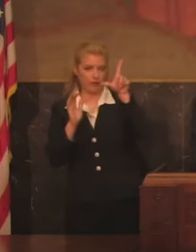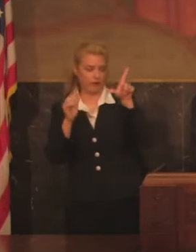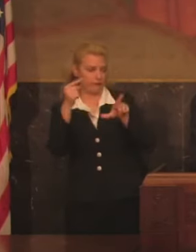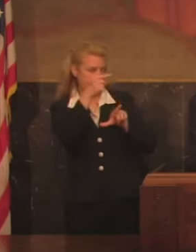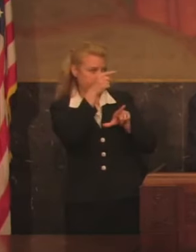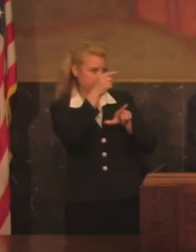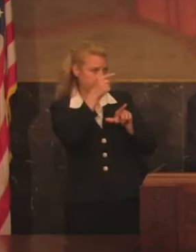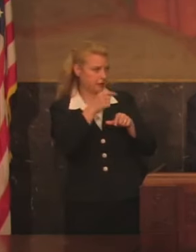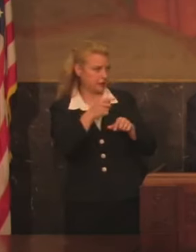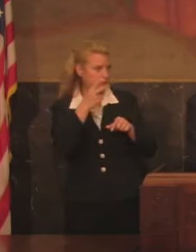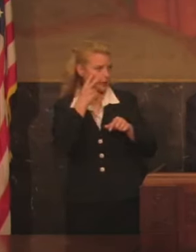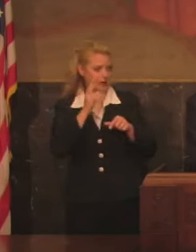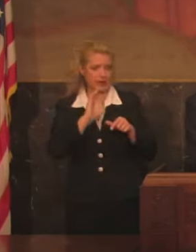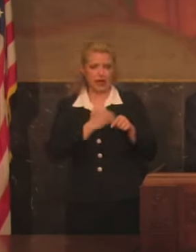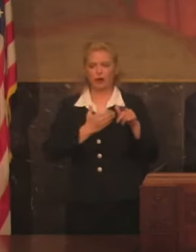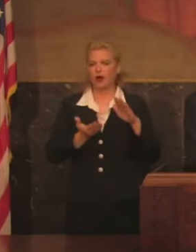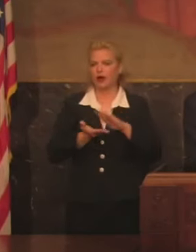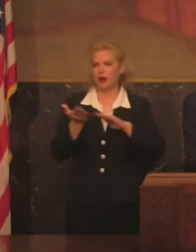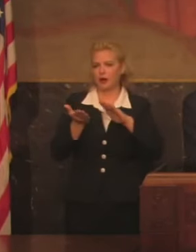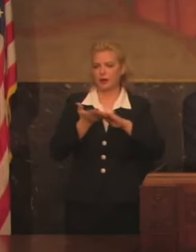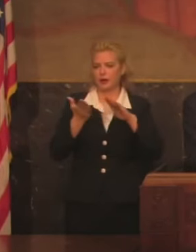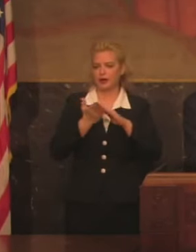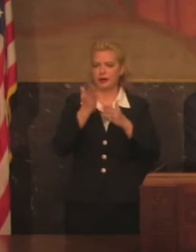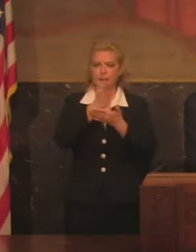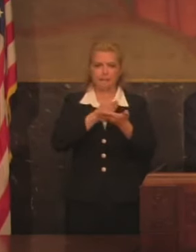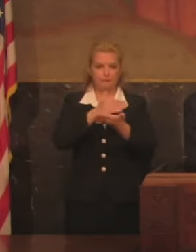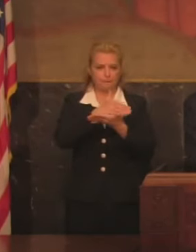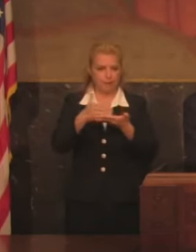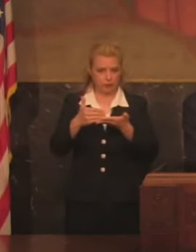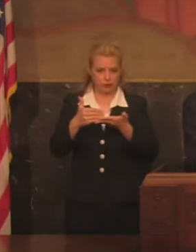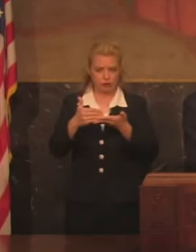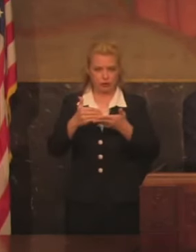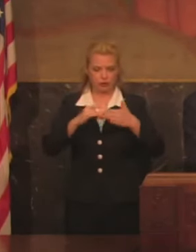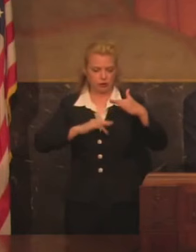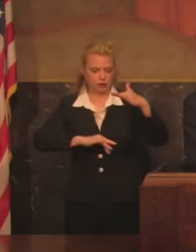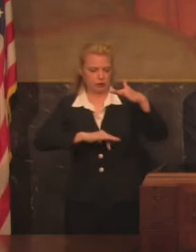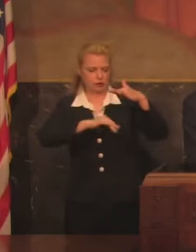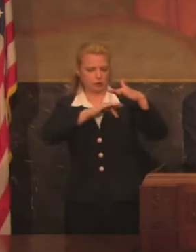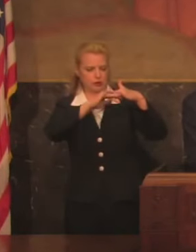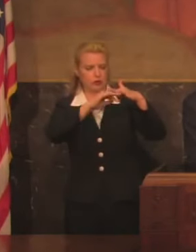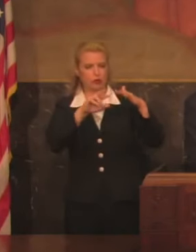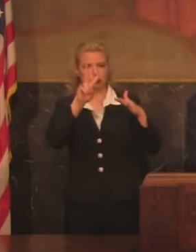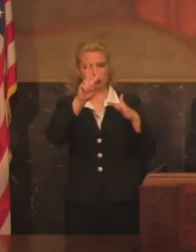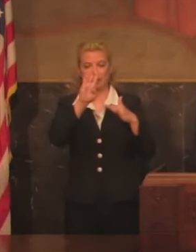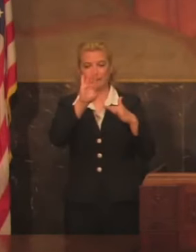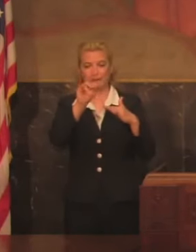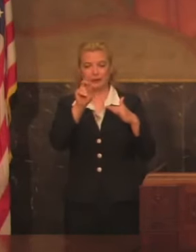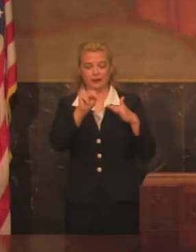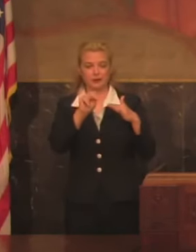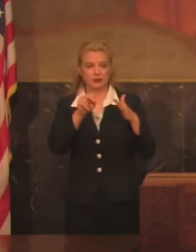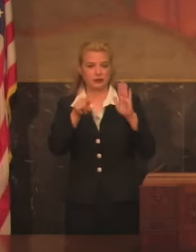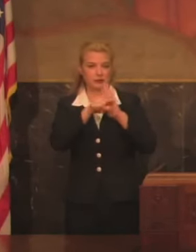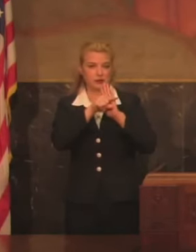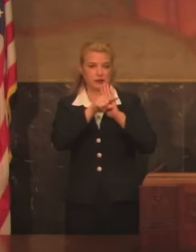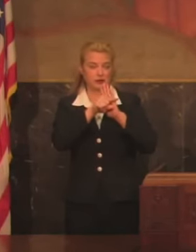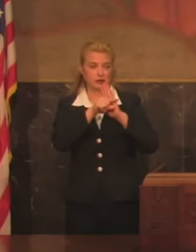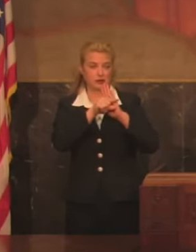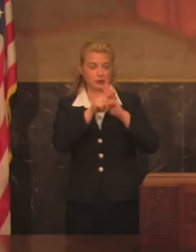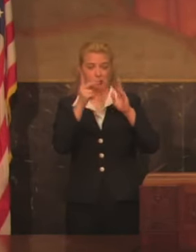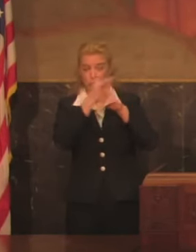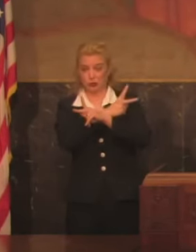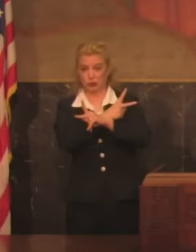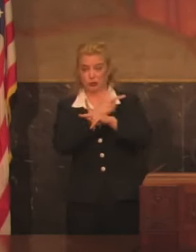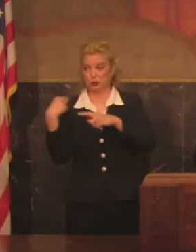that just as our operating budget was hitting the $2 billion deficit, the worst ever, we were actually at the all-time